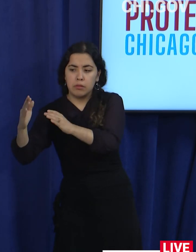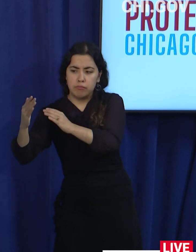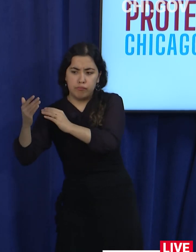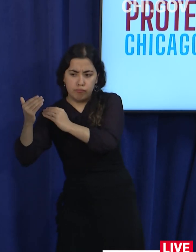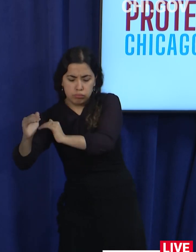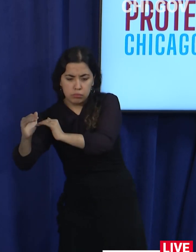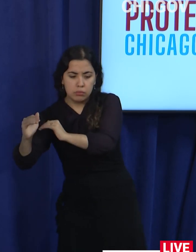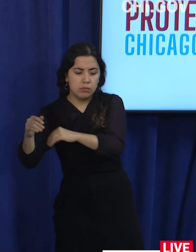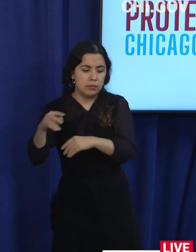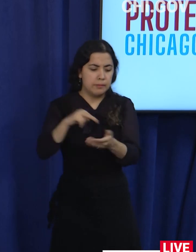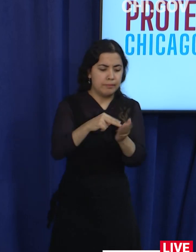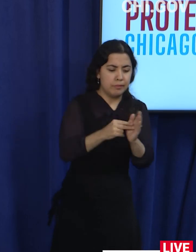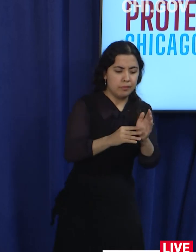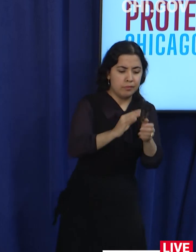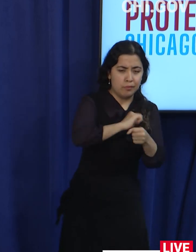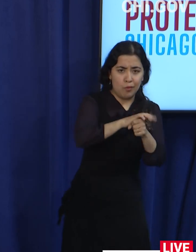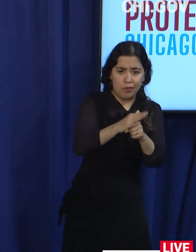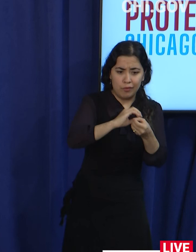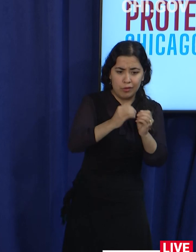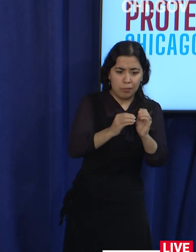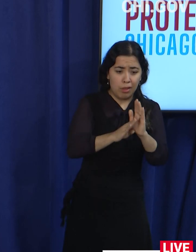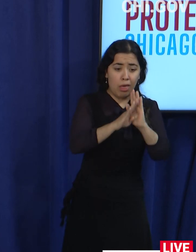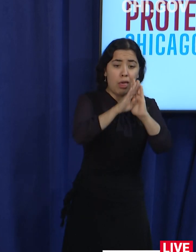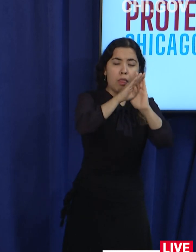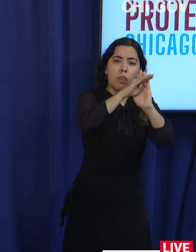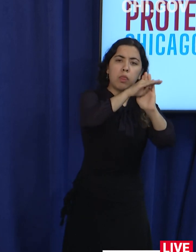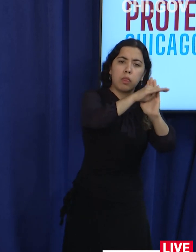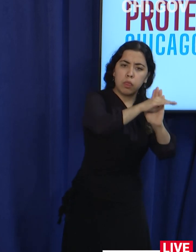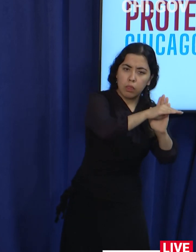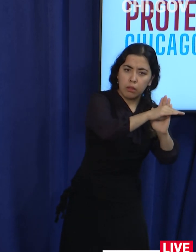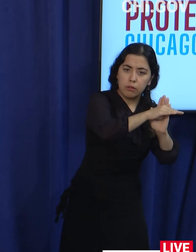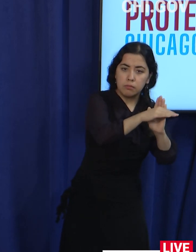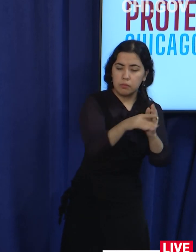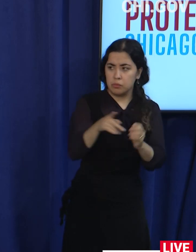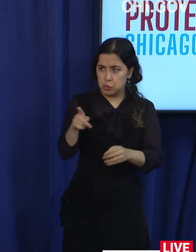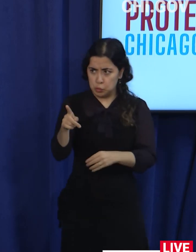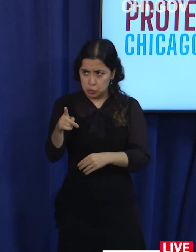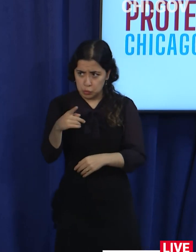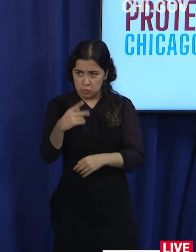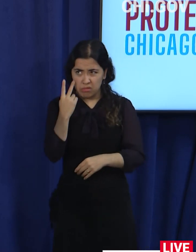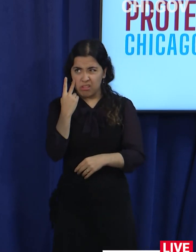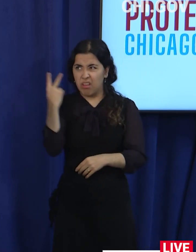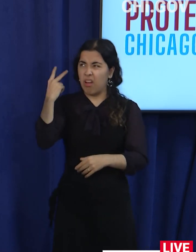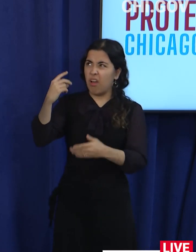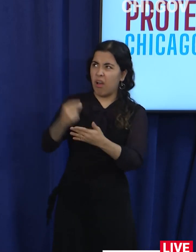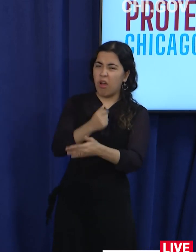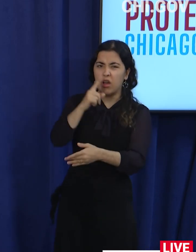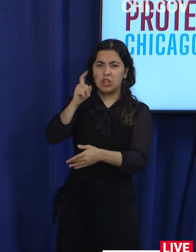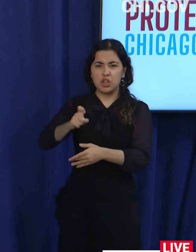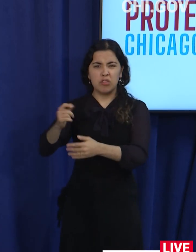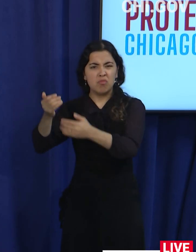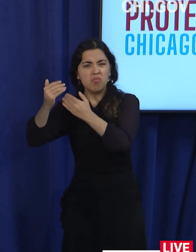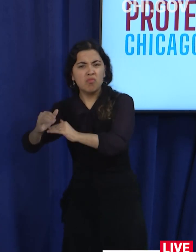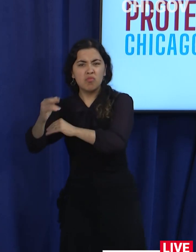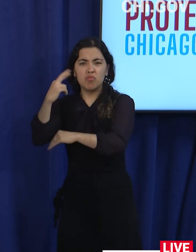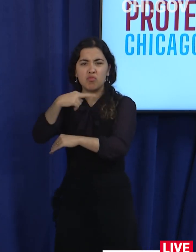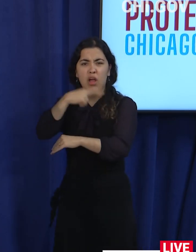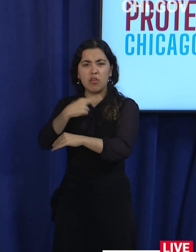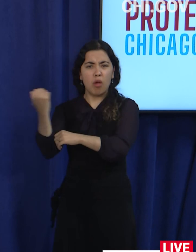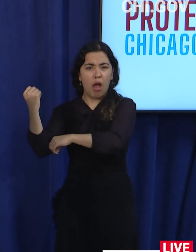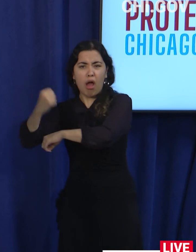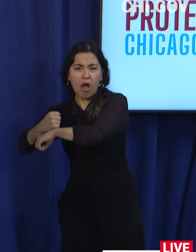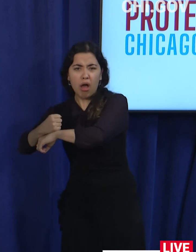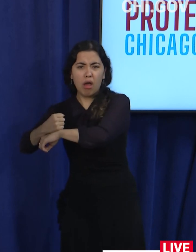at what our numbers look like. Are we in the red zone? Are we in the yellow zone? Are we in the green zone? And we make decisions about mitigation